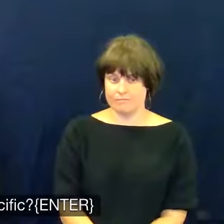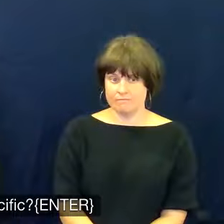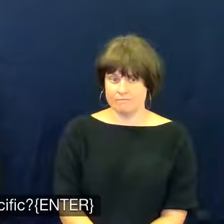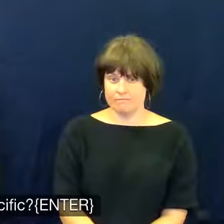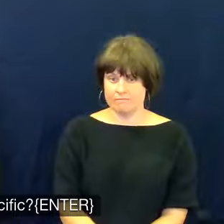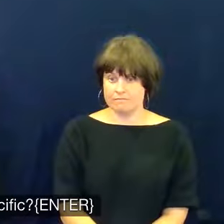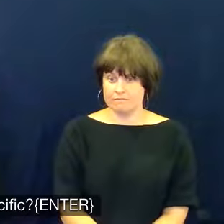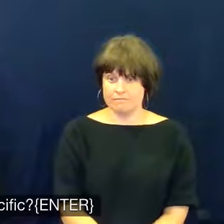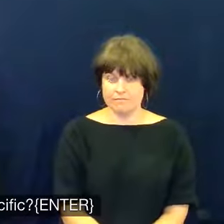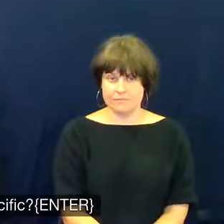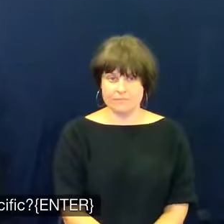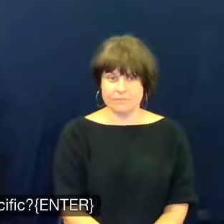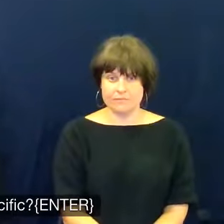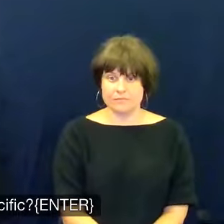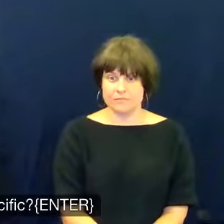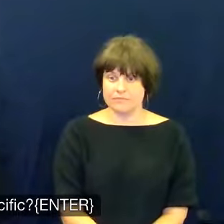No.